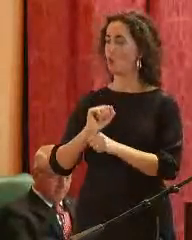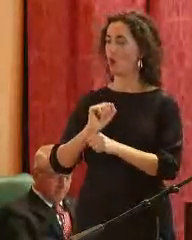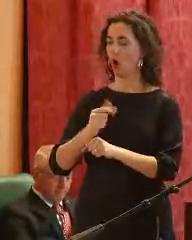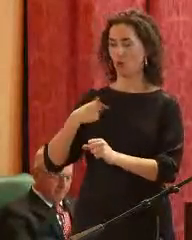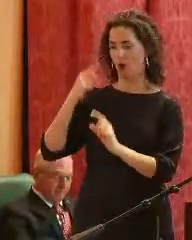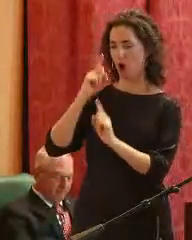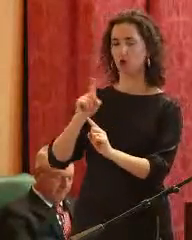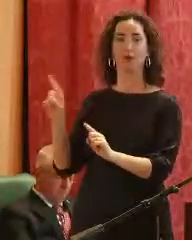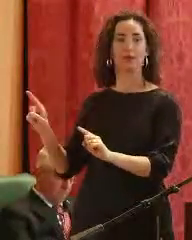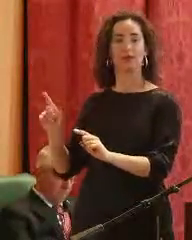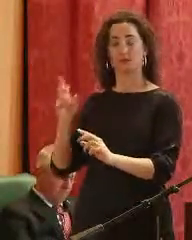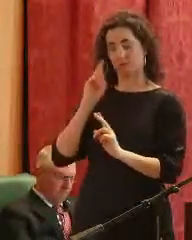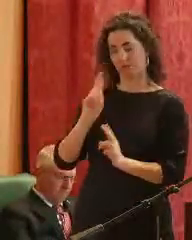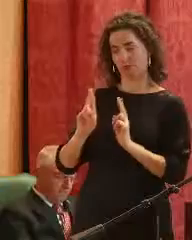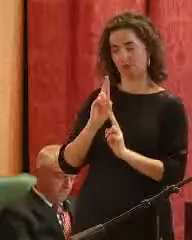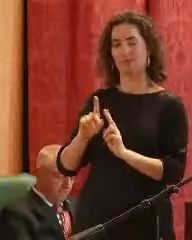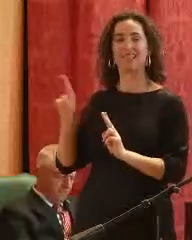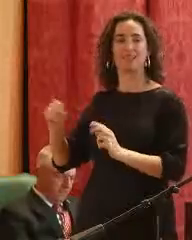honor